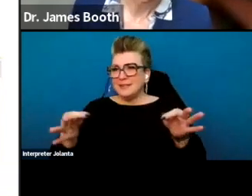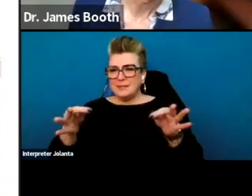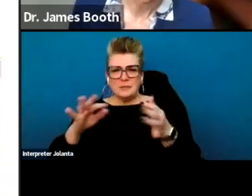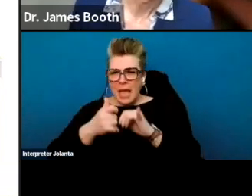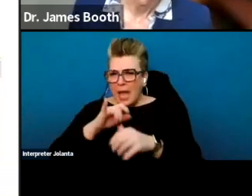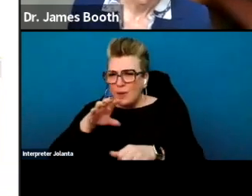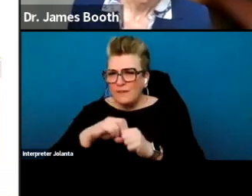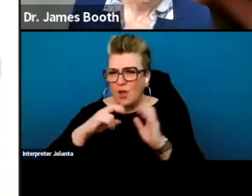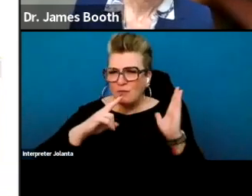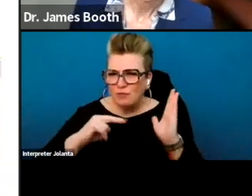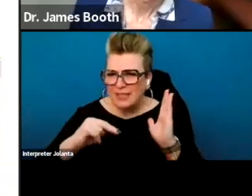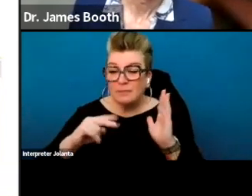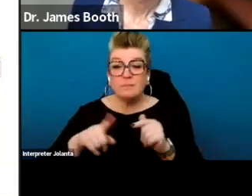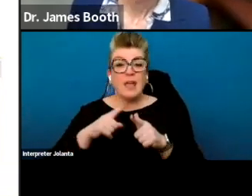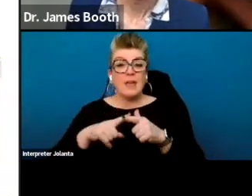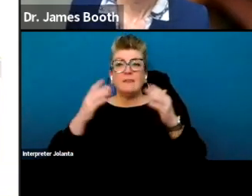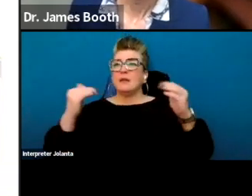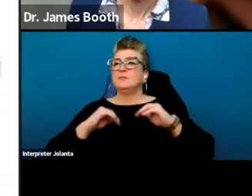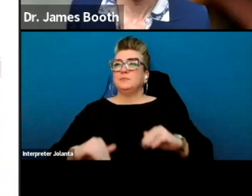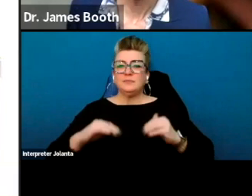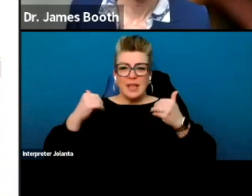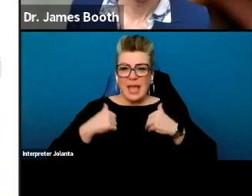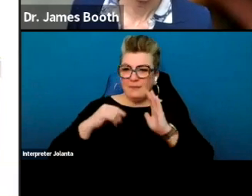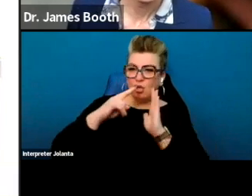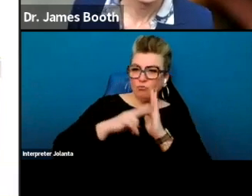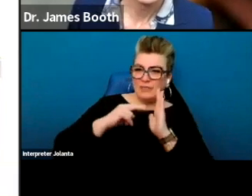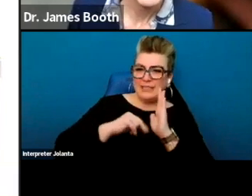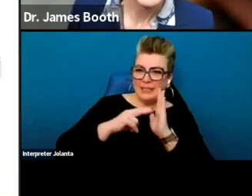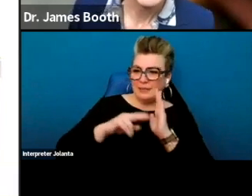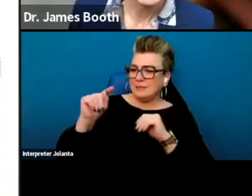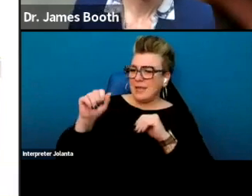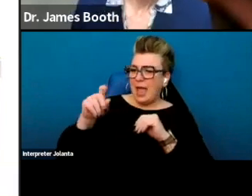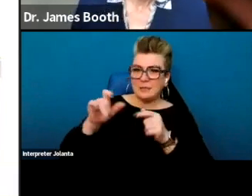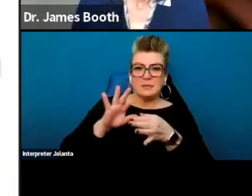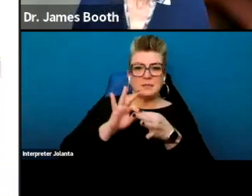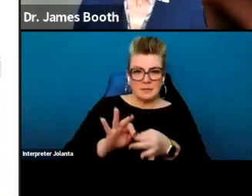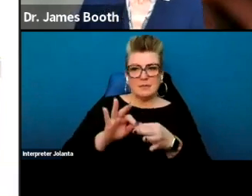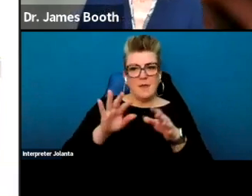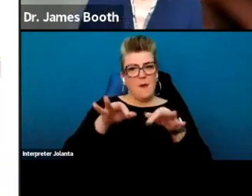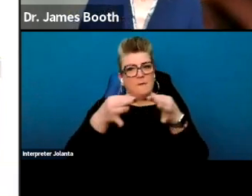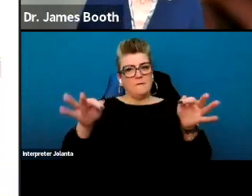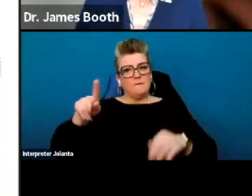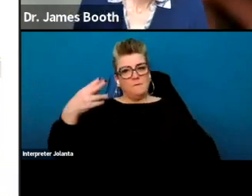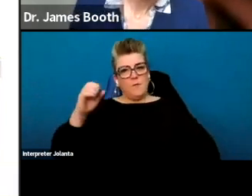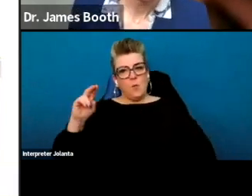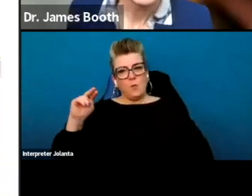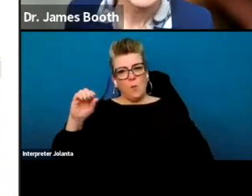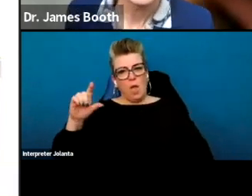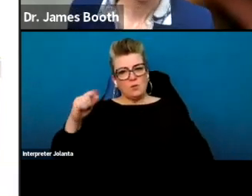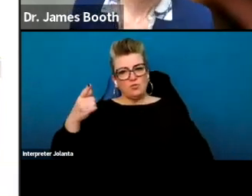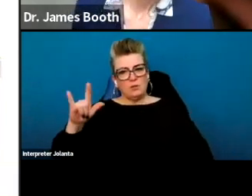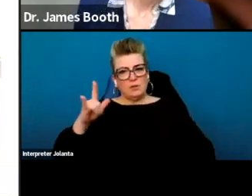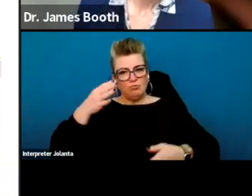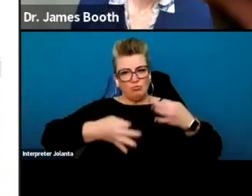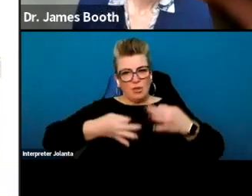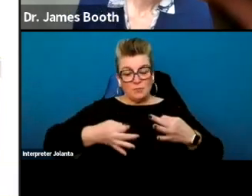tasks that require kind of phonological judgments and semantic judgments. So we're expecting that those